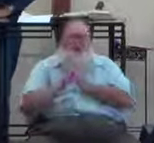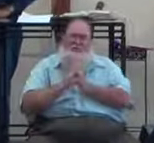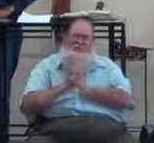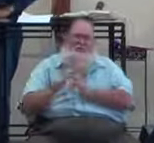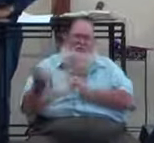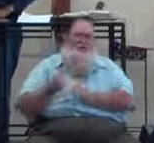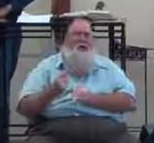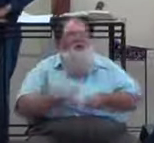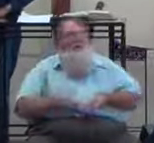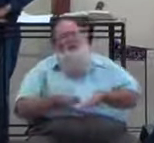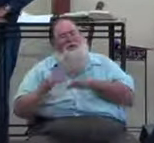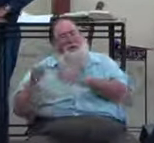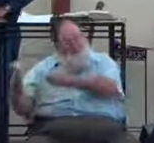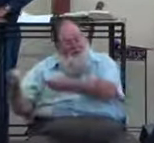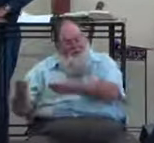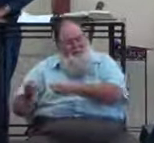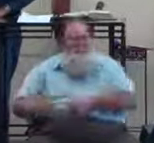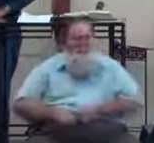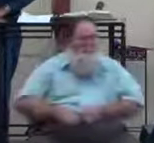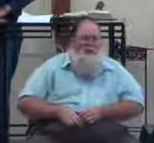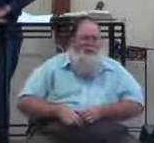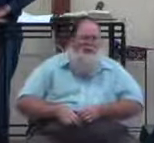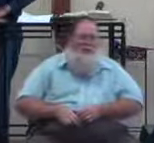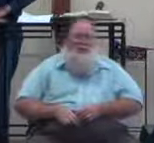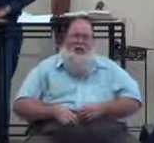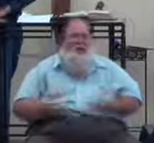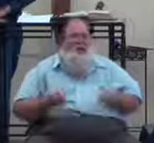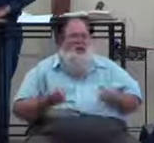And he said, you know what? Thousands of them died too.